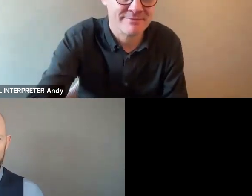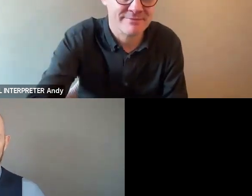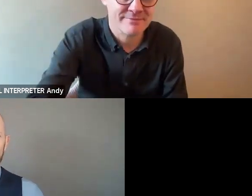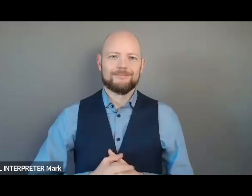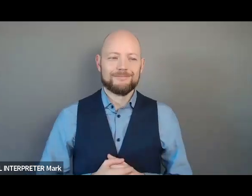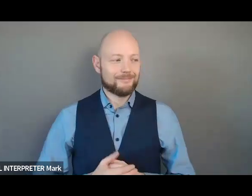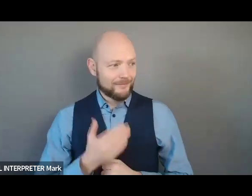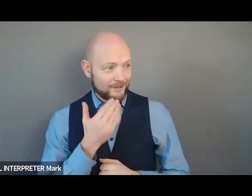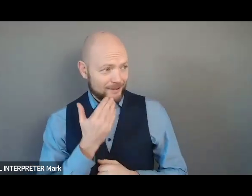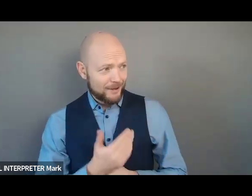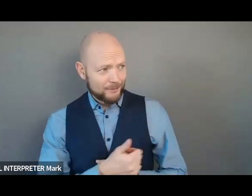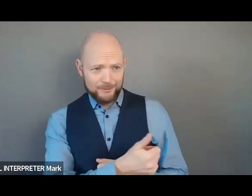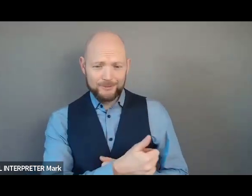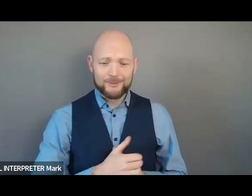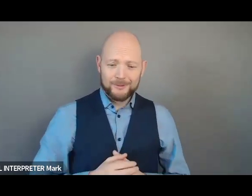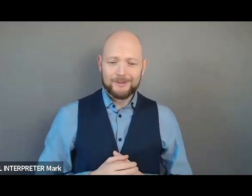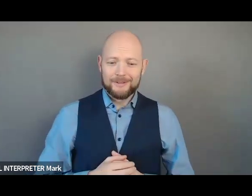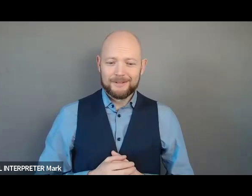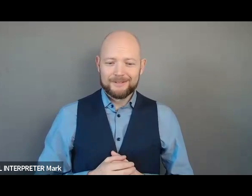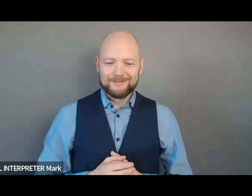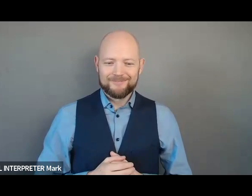Very much, Katherine. I'm going to hand you over to.